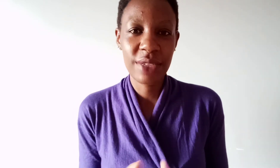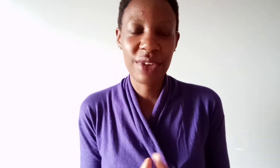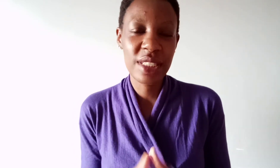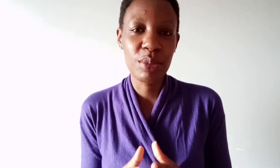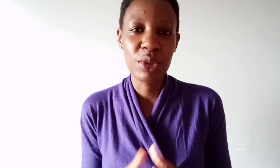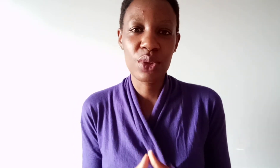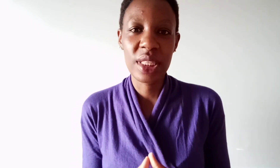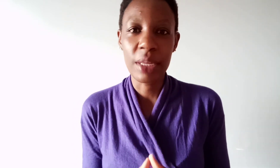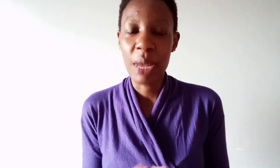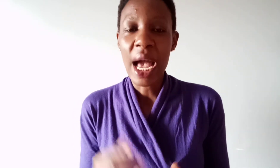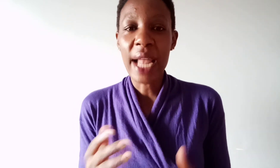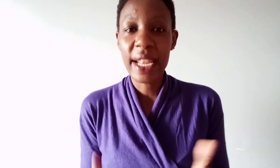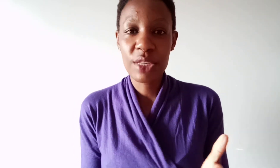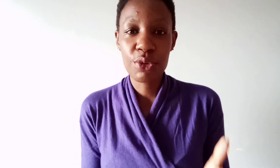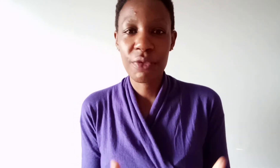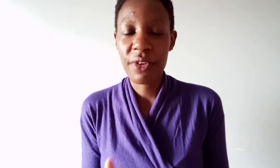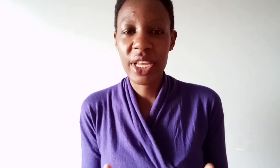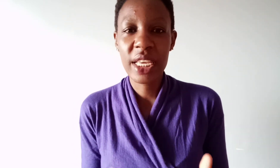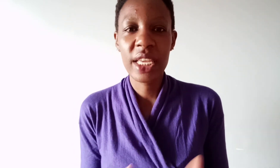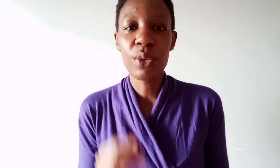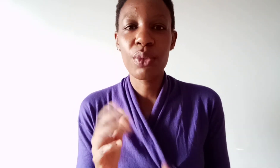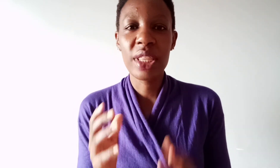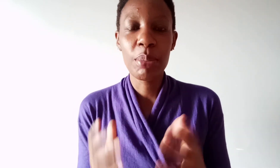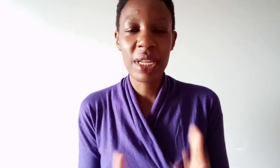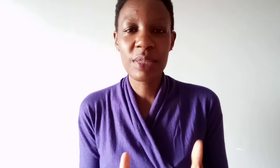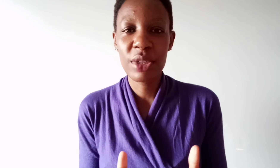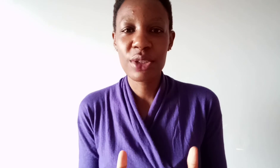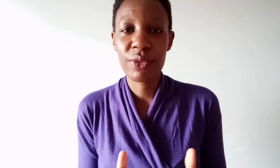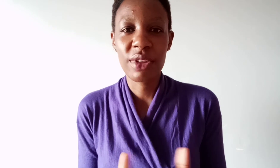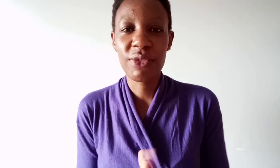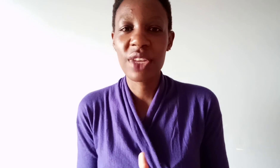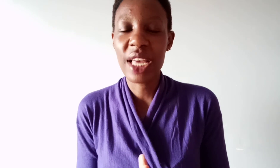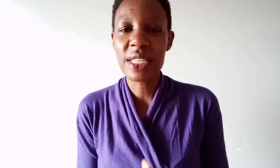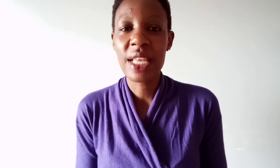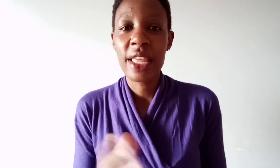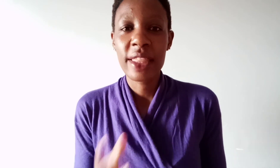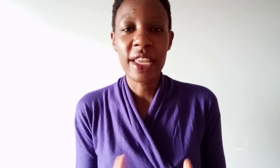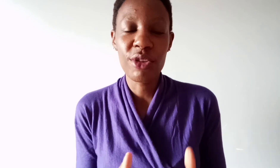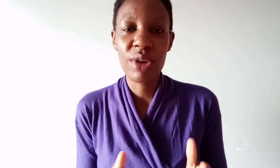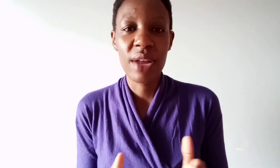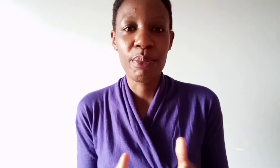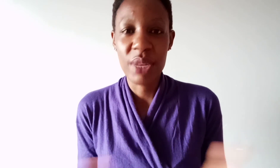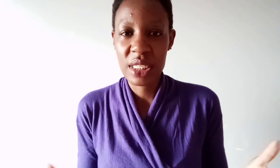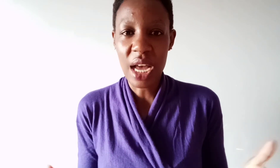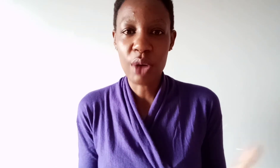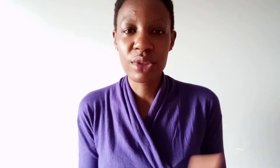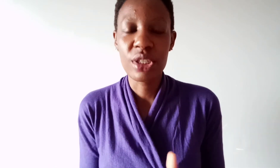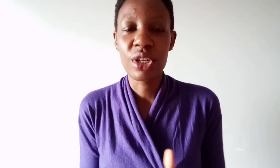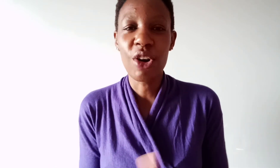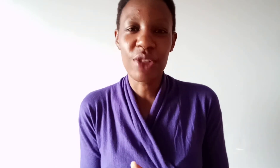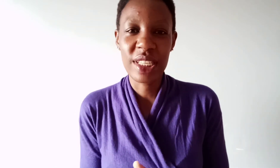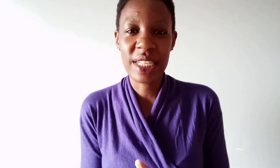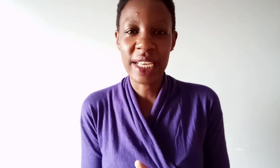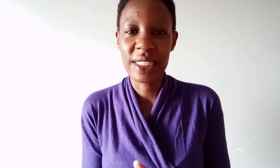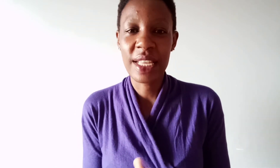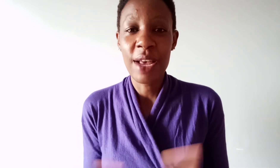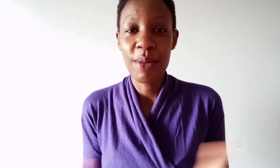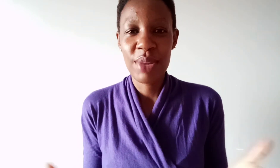difference between them. Unless you're very keen with the placement of the fingers, then you can miss out on the signs. Please,